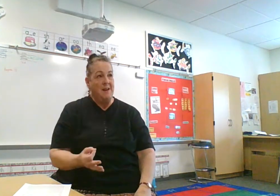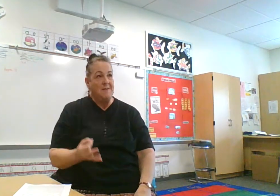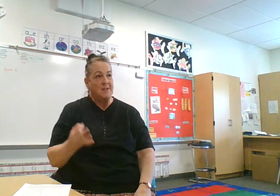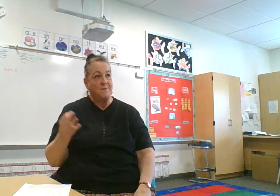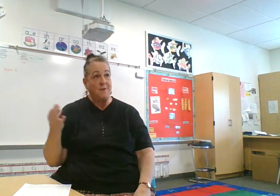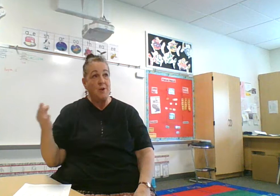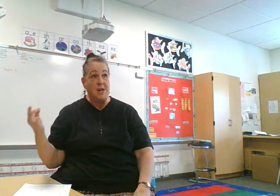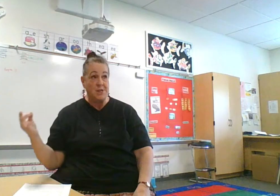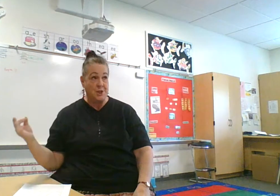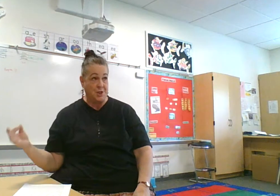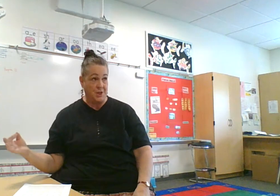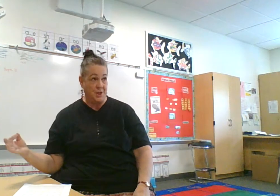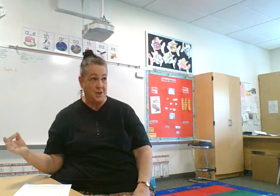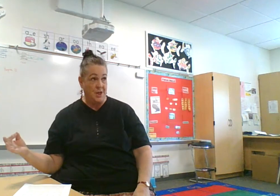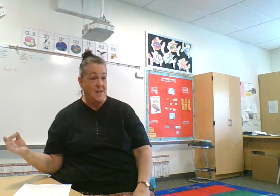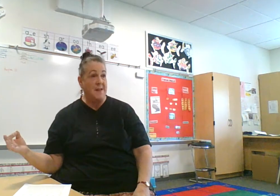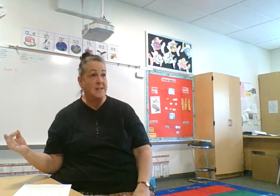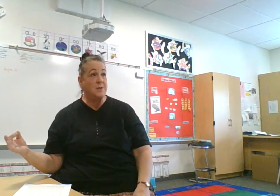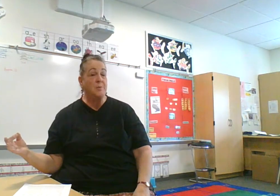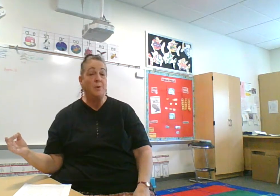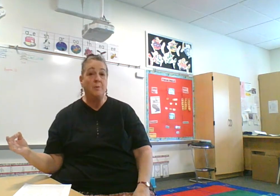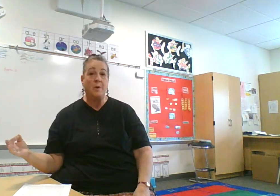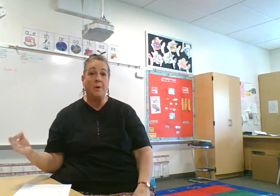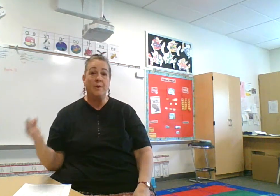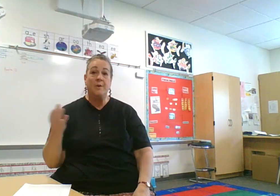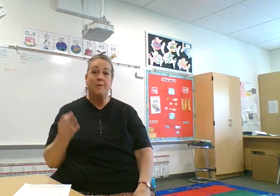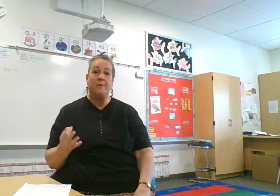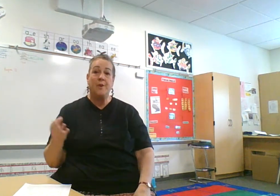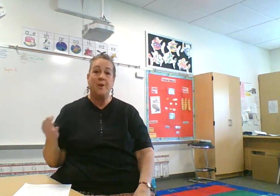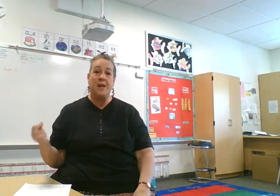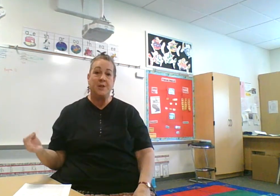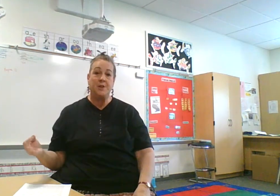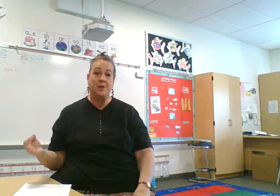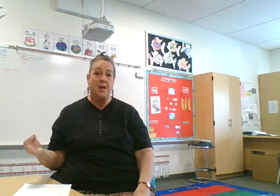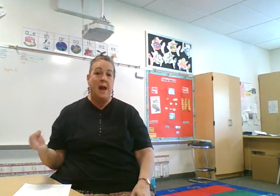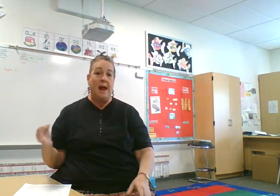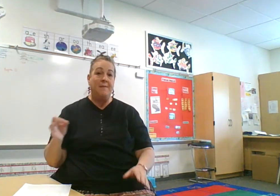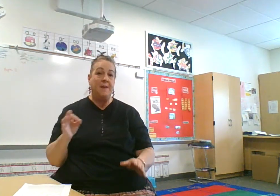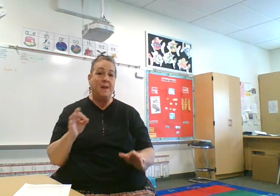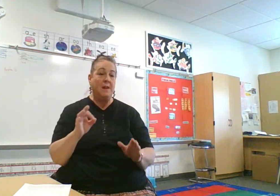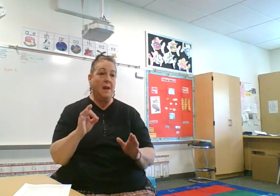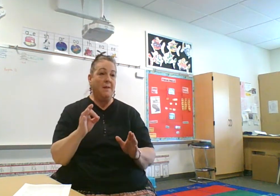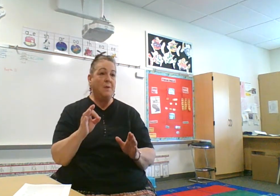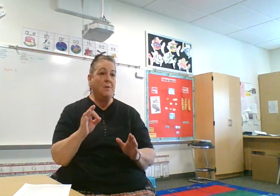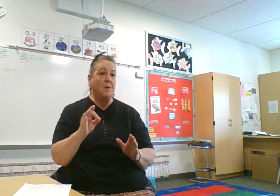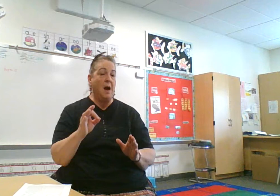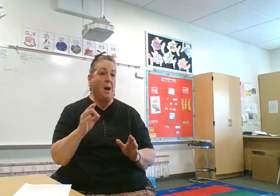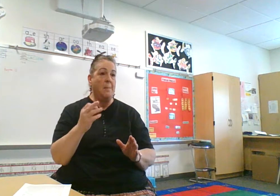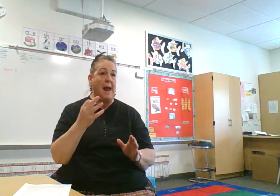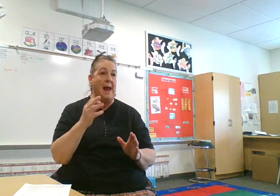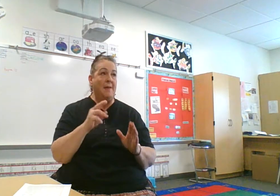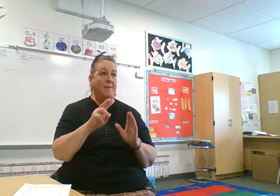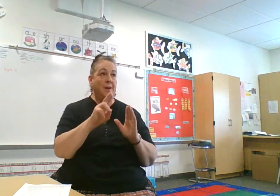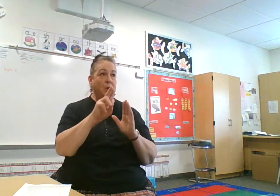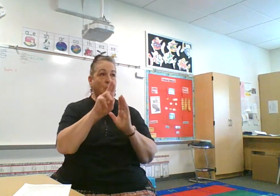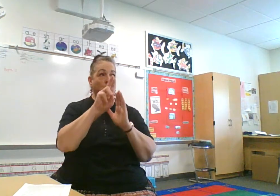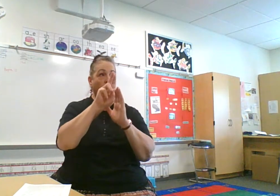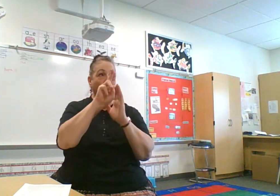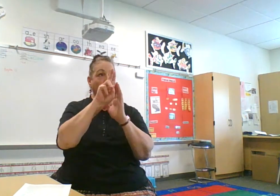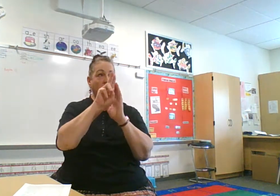it's furnish. That's the root word, furnish. And then if you add the U-R-E ending,